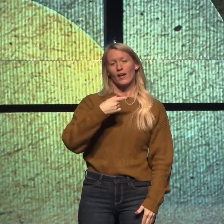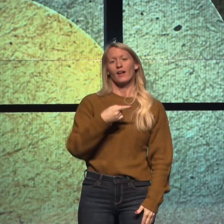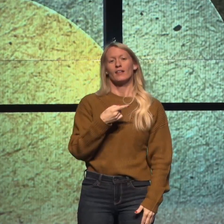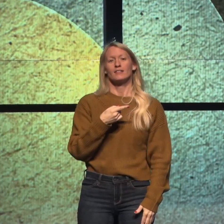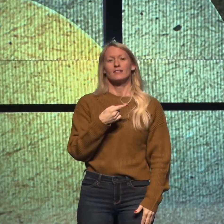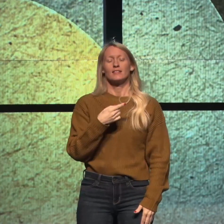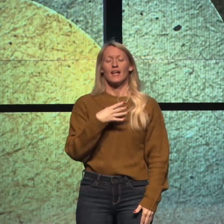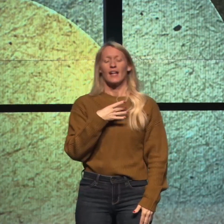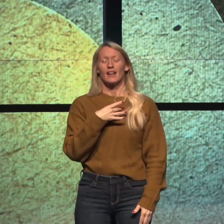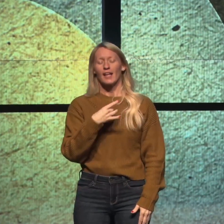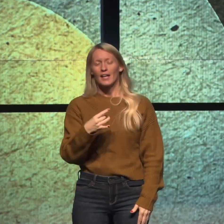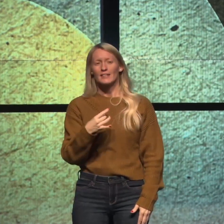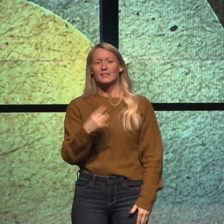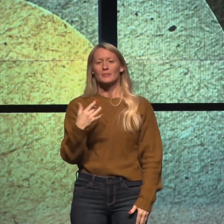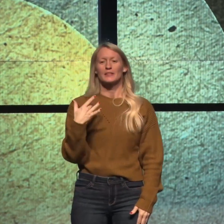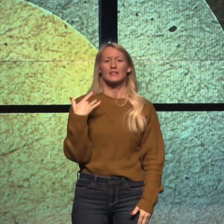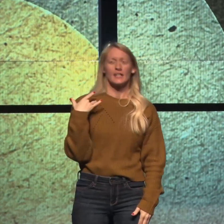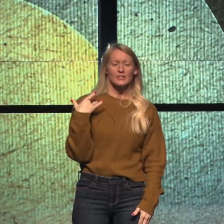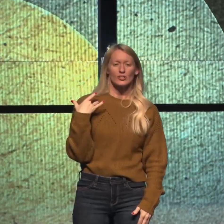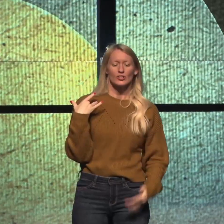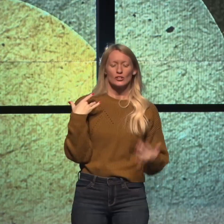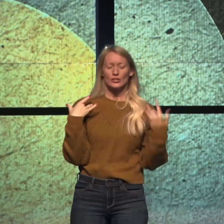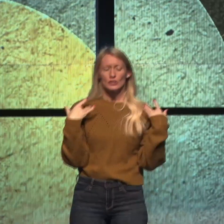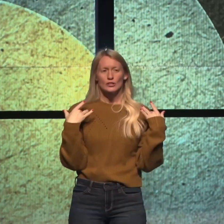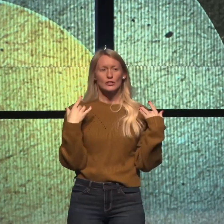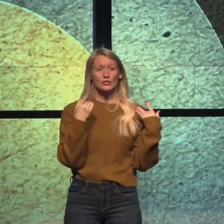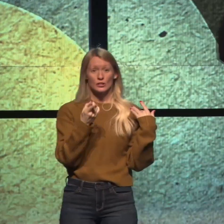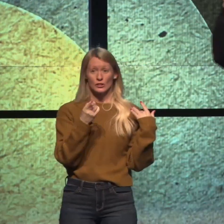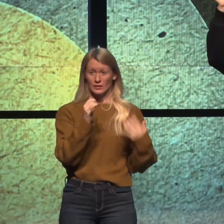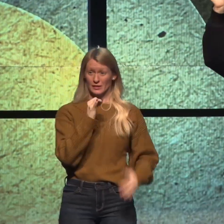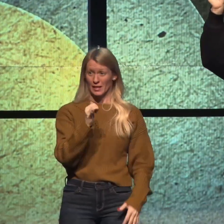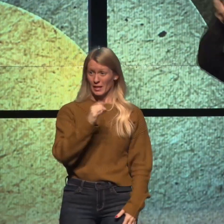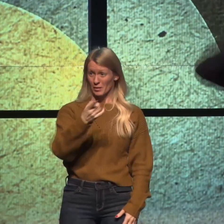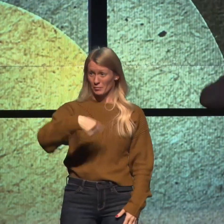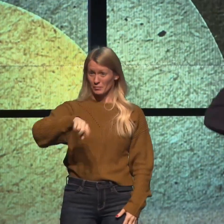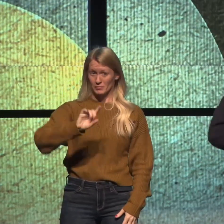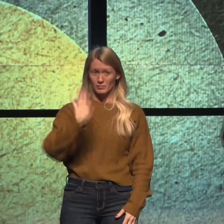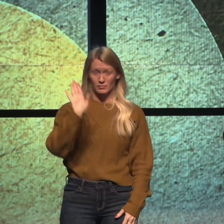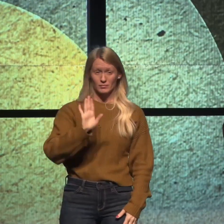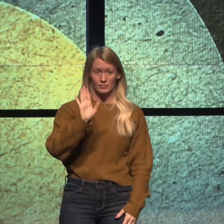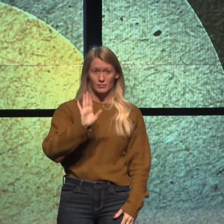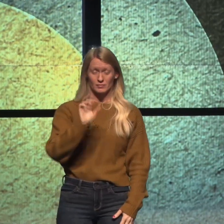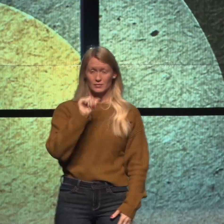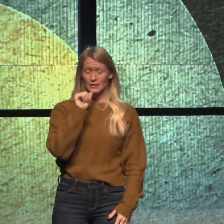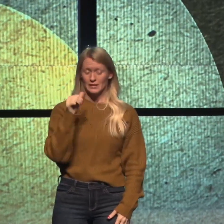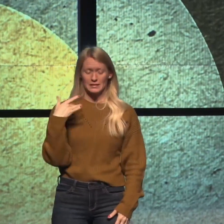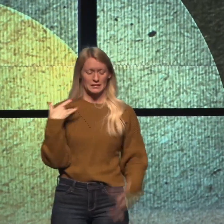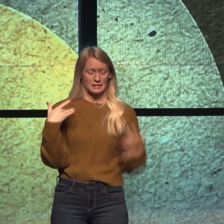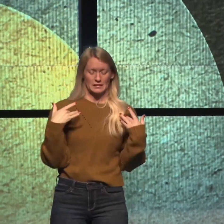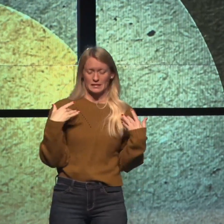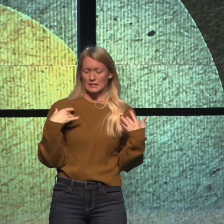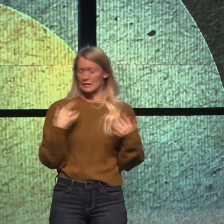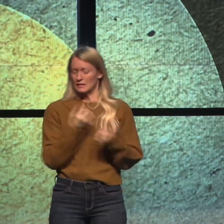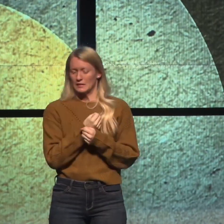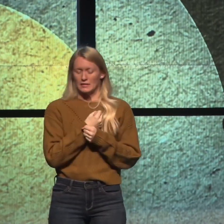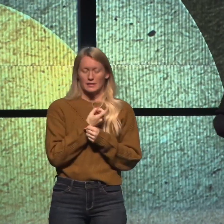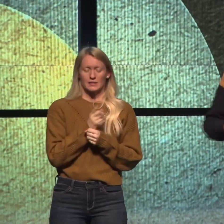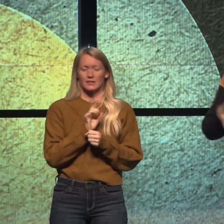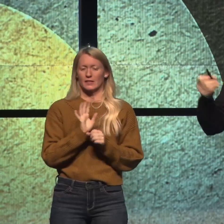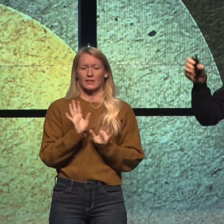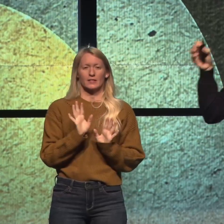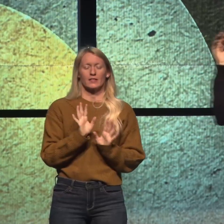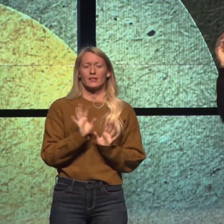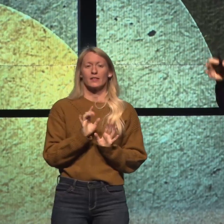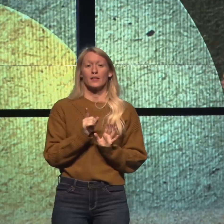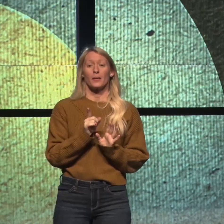touched. How many of you are like me? I just don't really like to be touched. Not a touchy-feely kind of person.